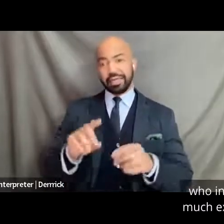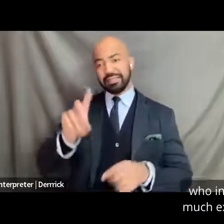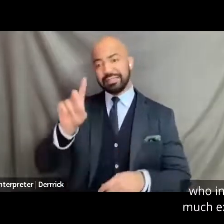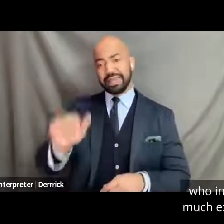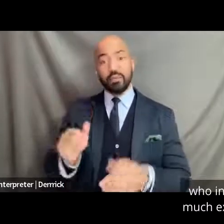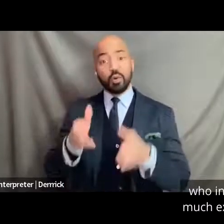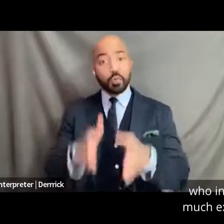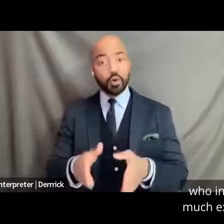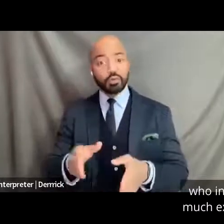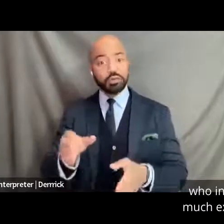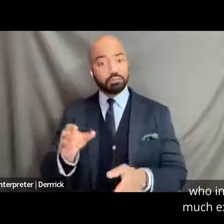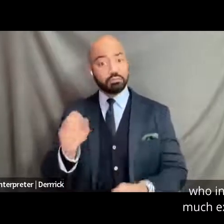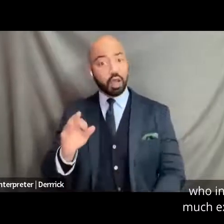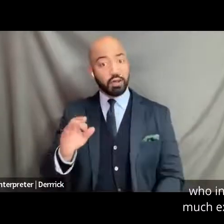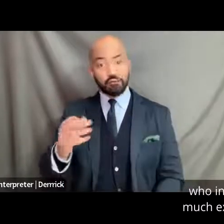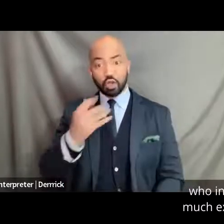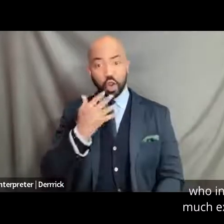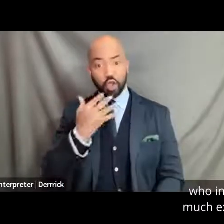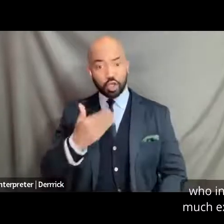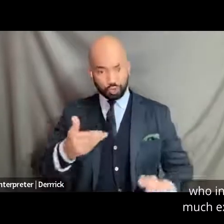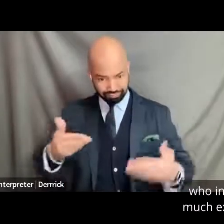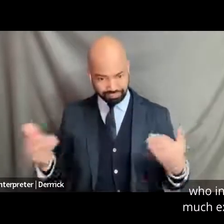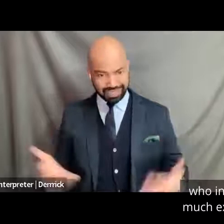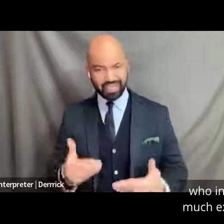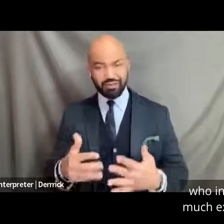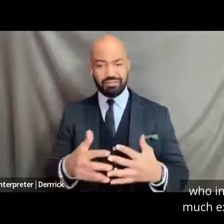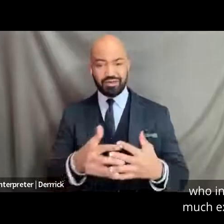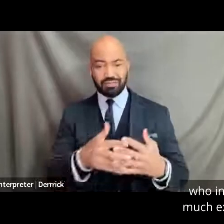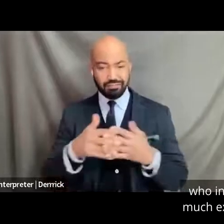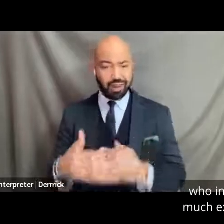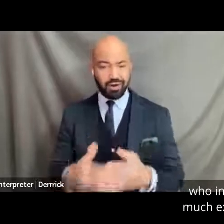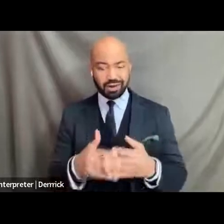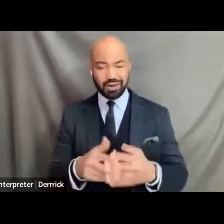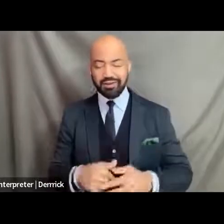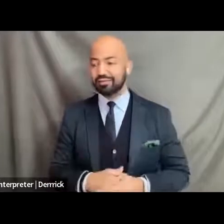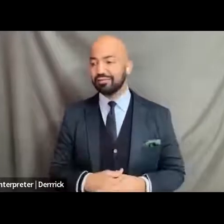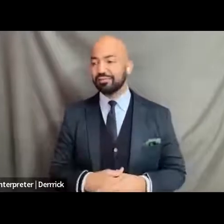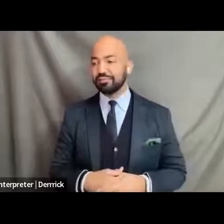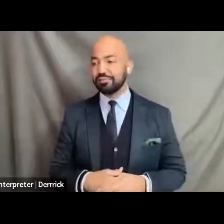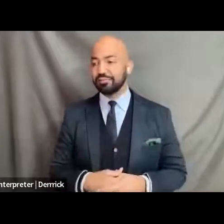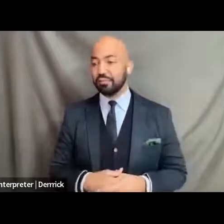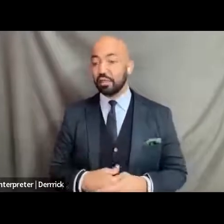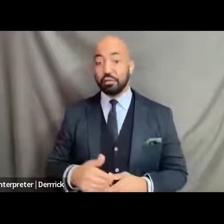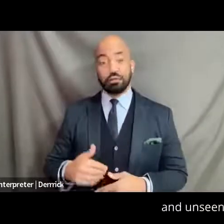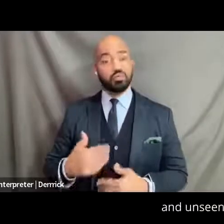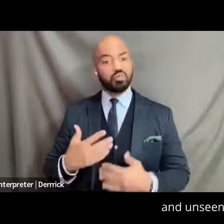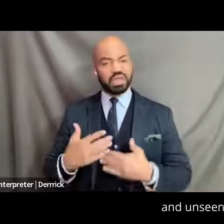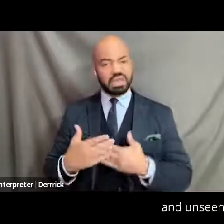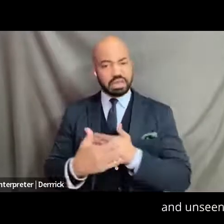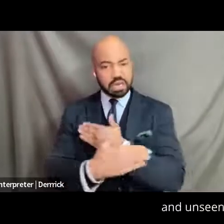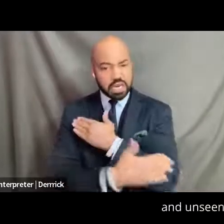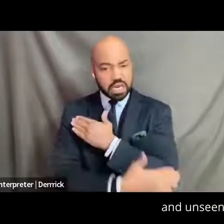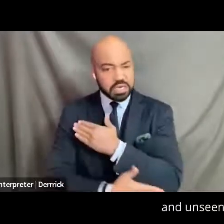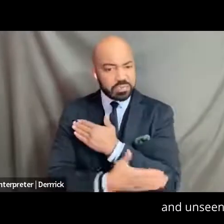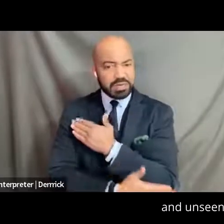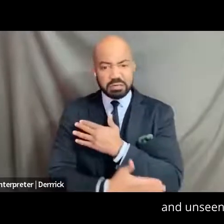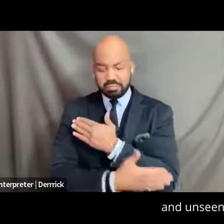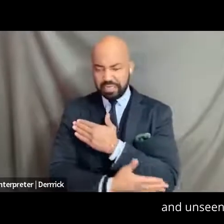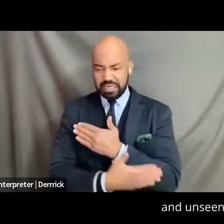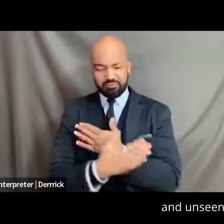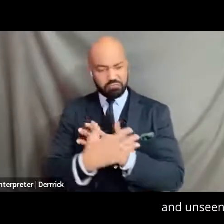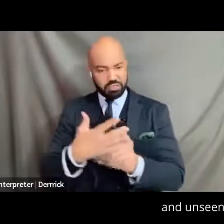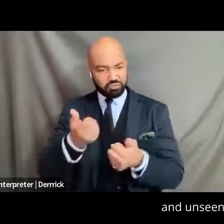this country has very much experienced an erasure in unseeing in